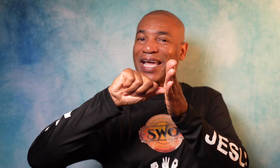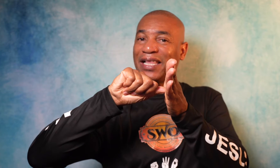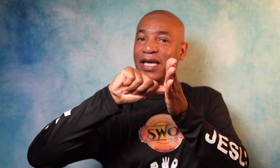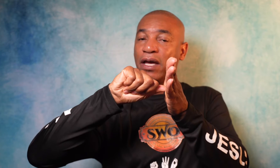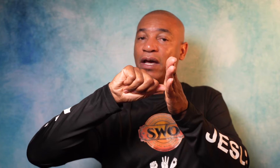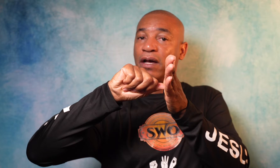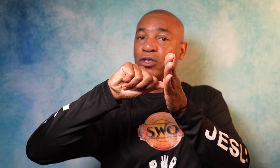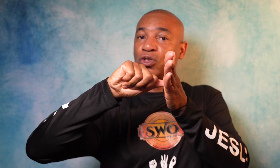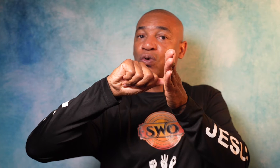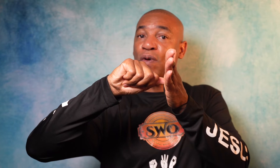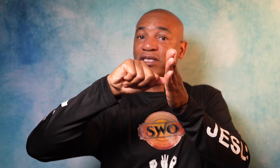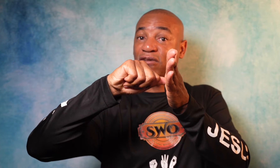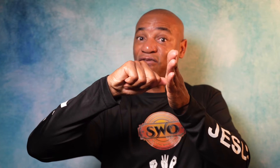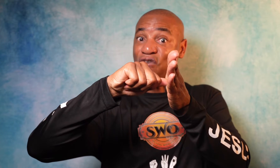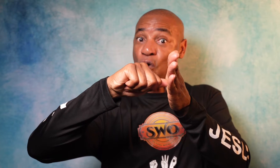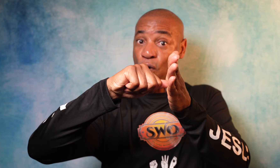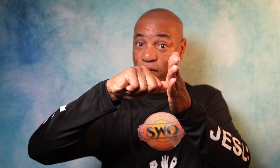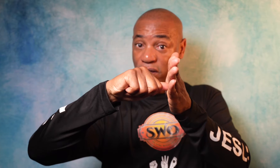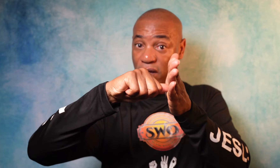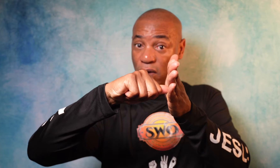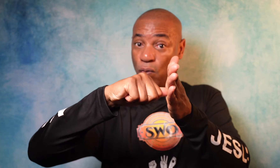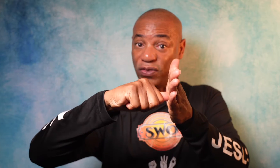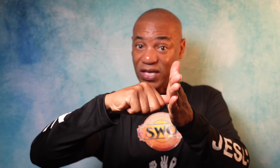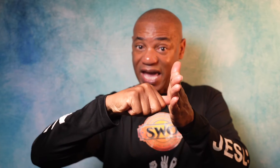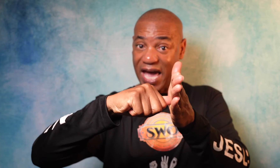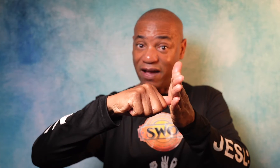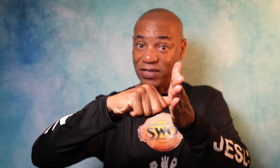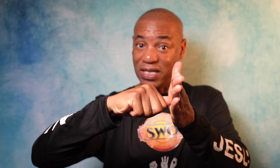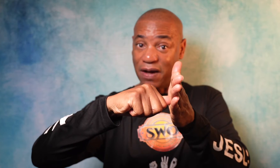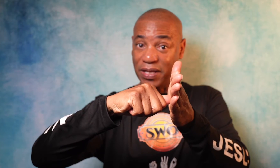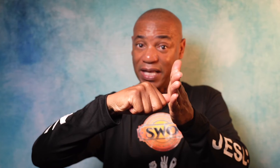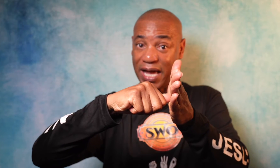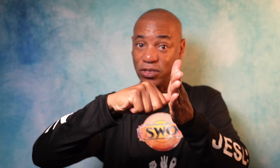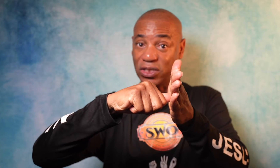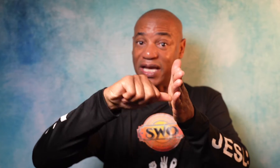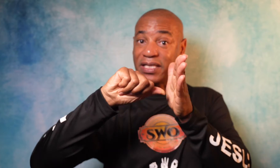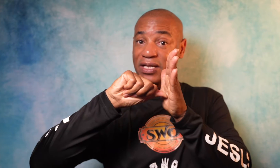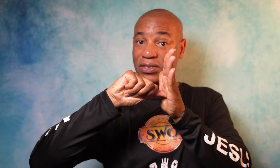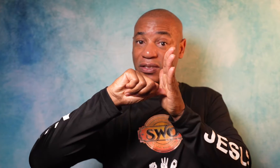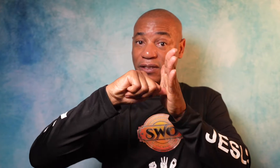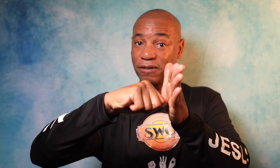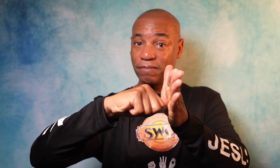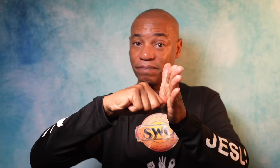slightly twist forward with the A of the dominant hand, just like this.